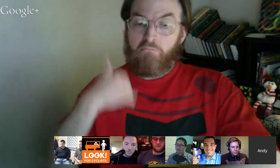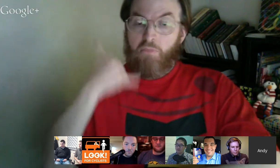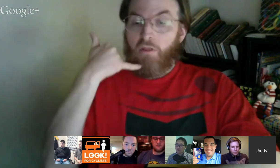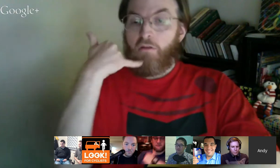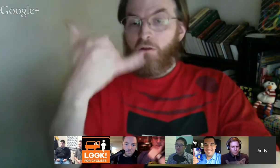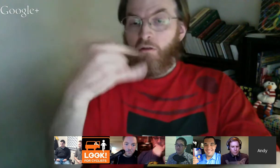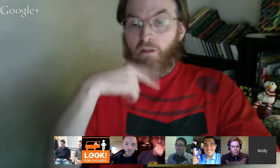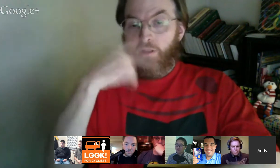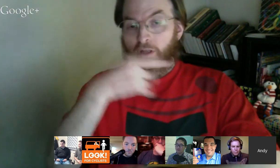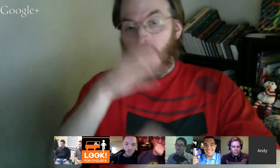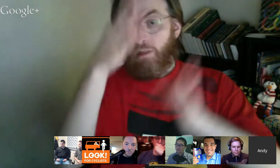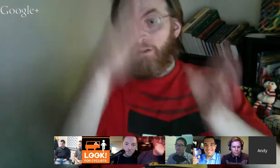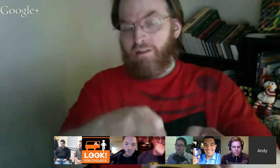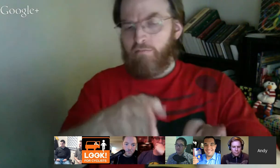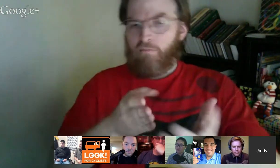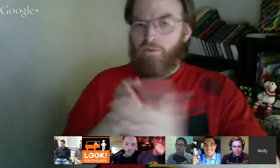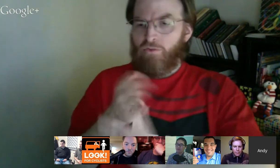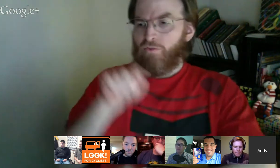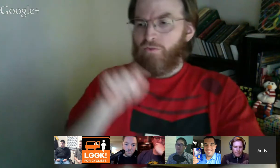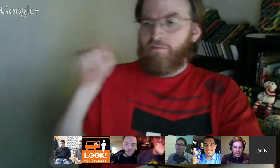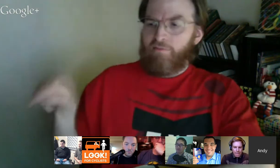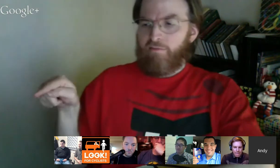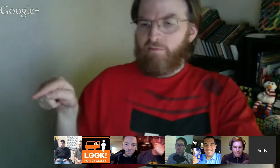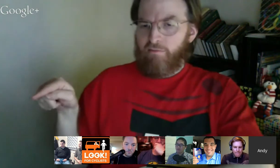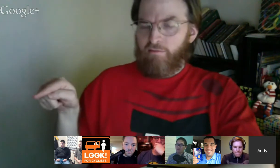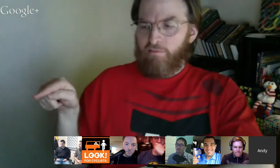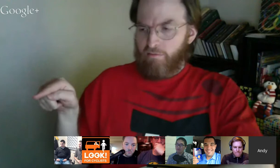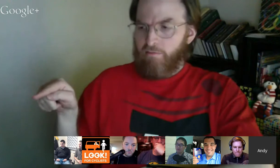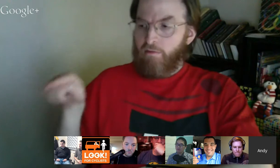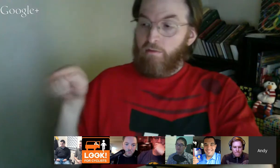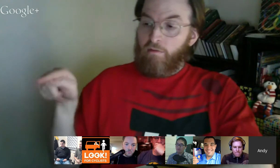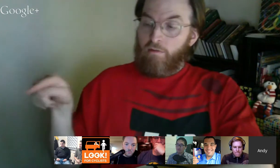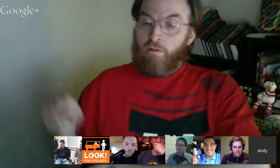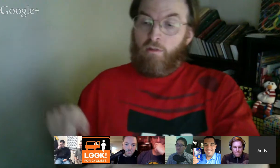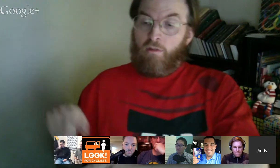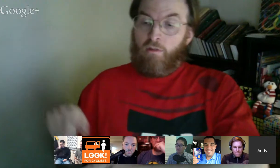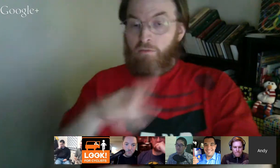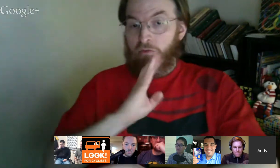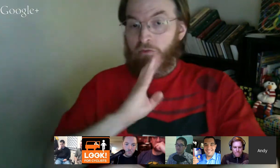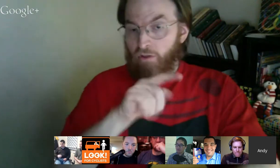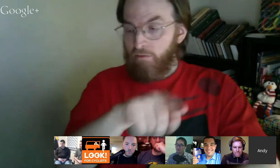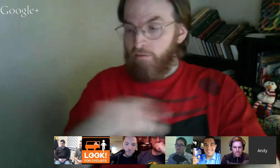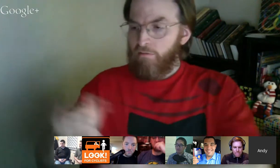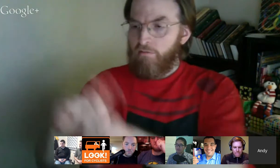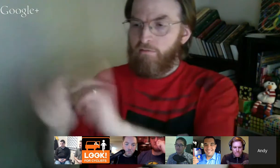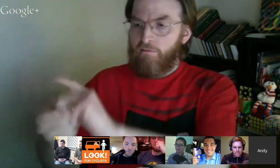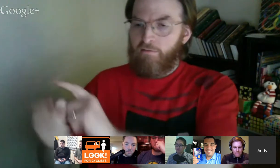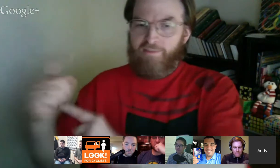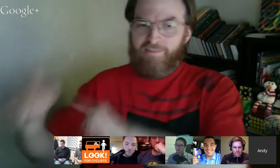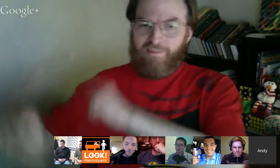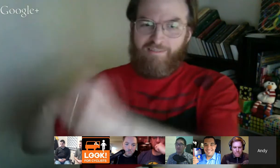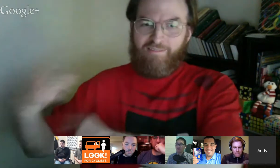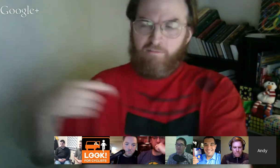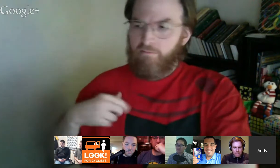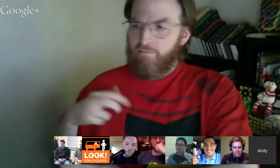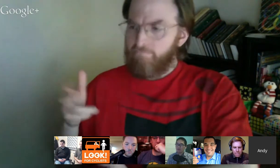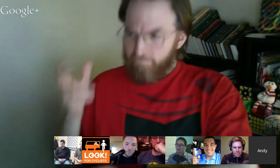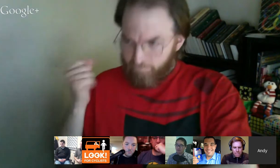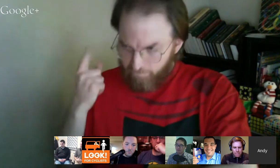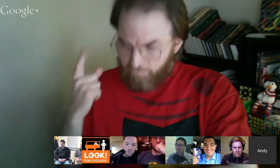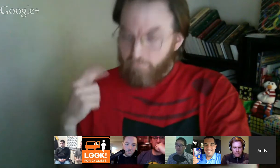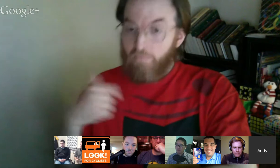services. So I'll call a hearing client, and we go through a centralized relay person.